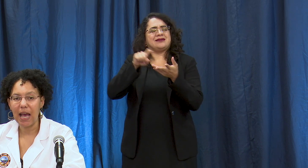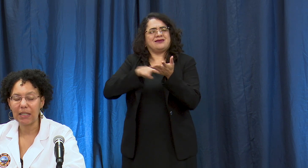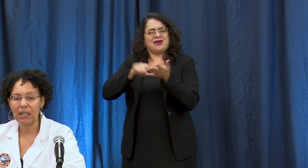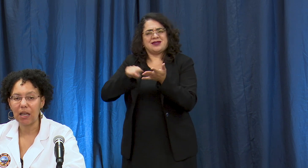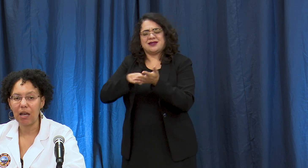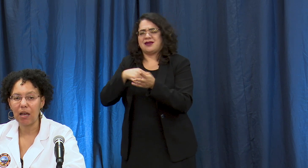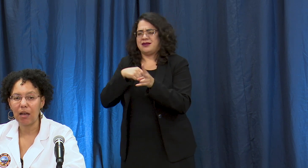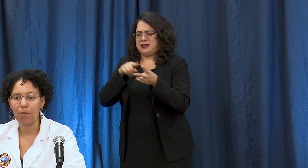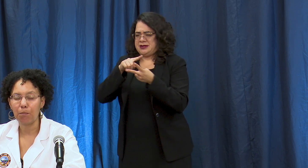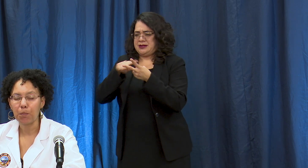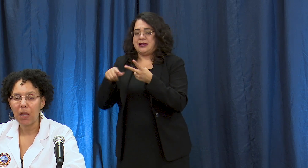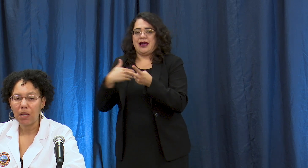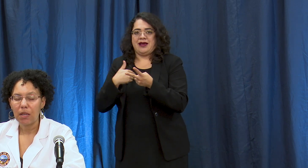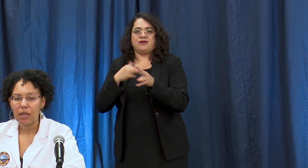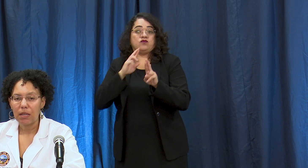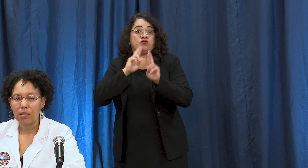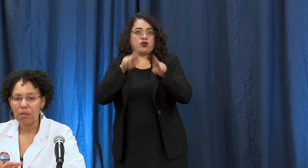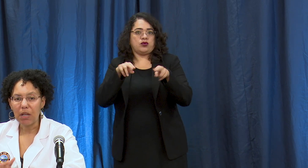is that